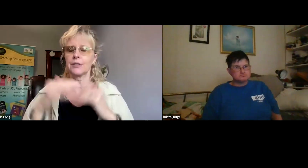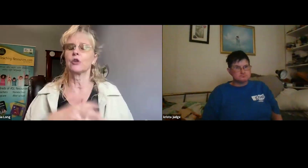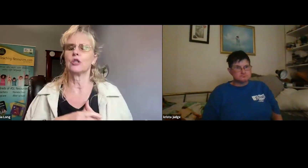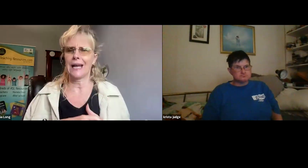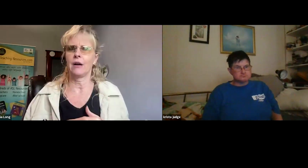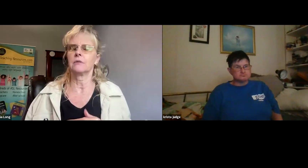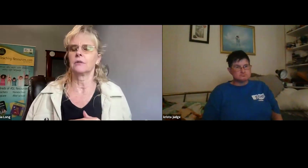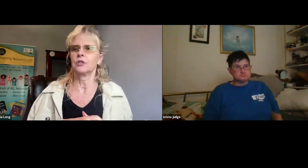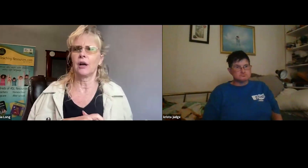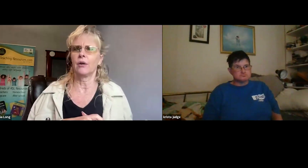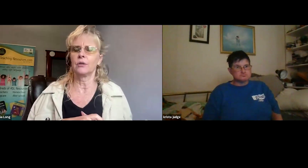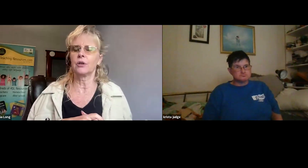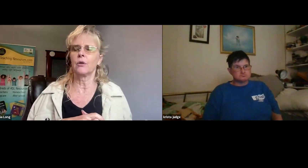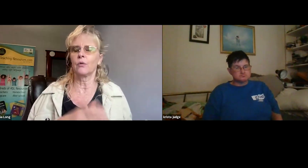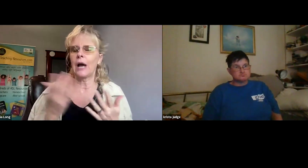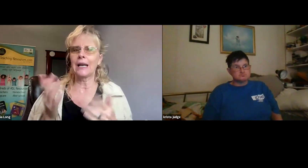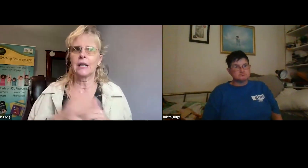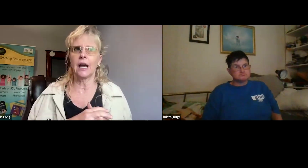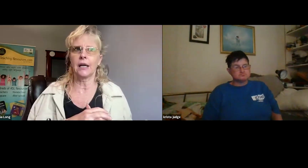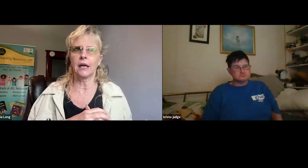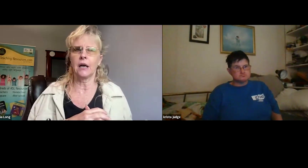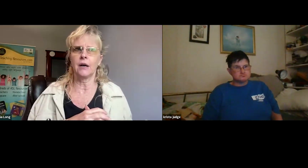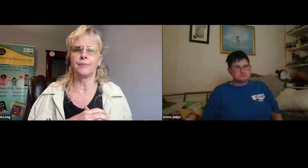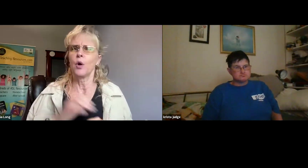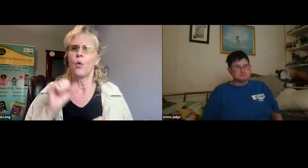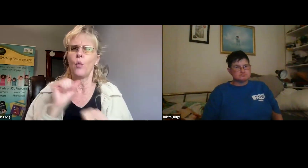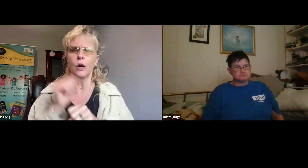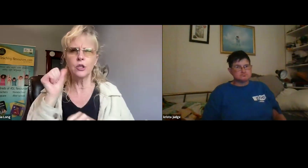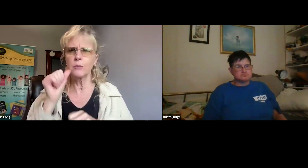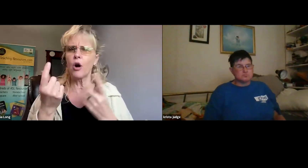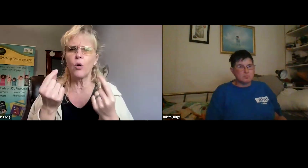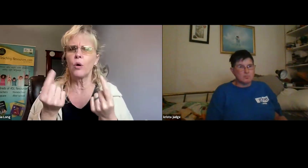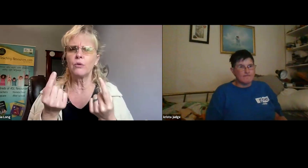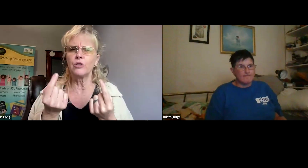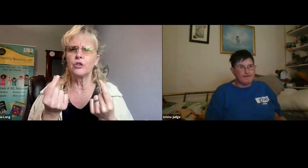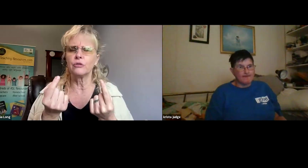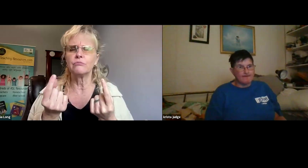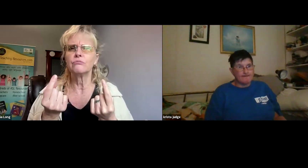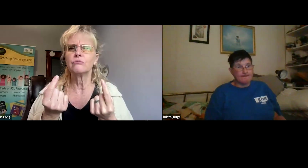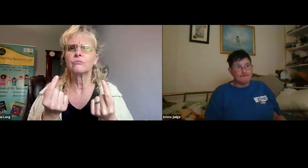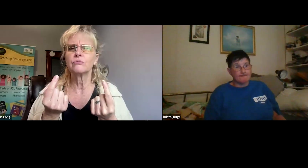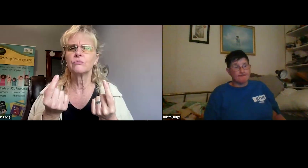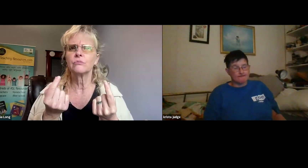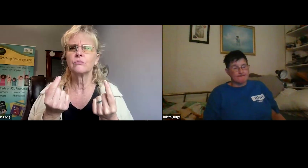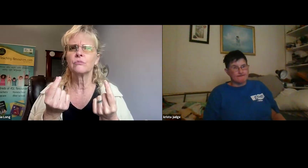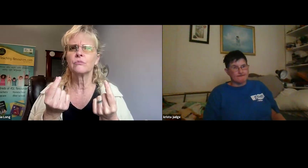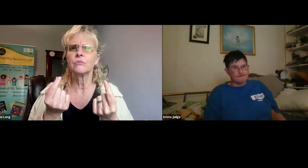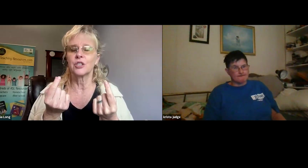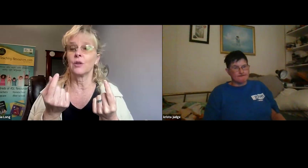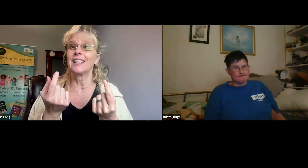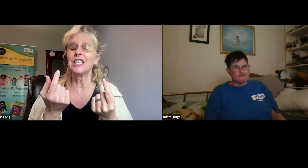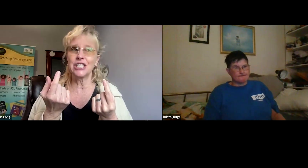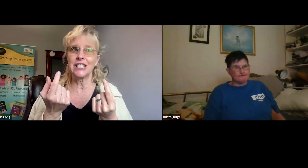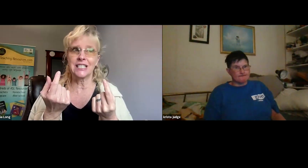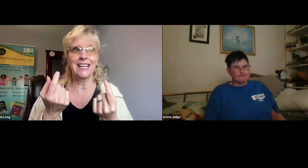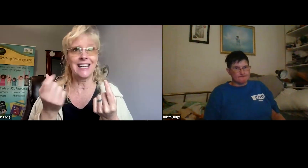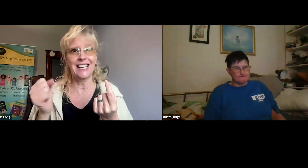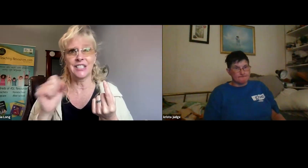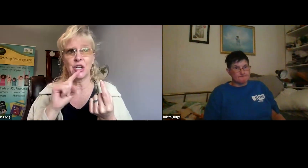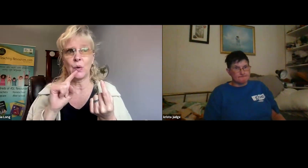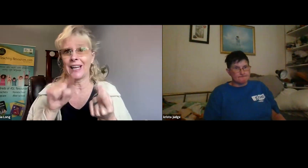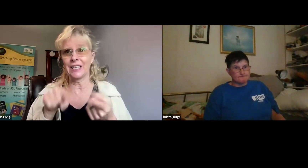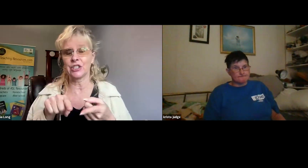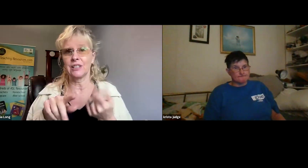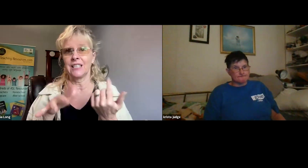your eyebrows are down. So kind of like, work tomorrow, what will you do? So then it's